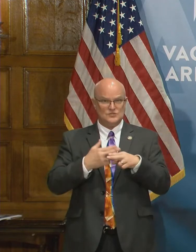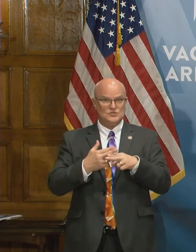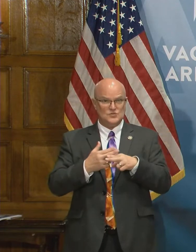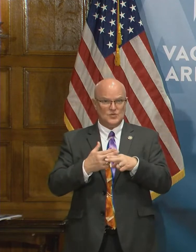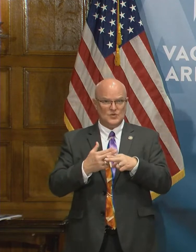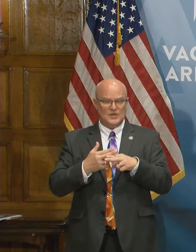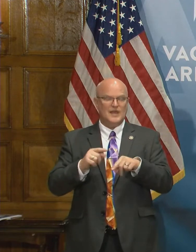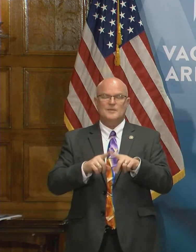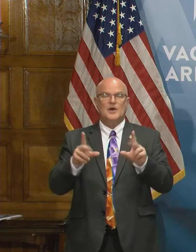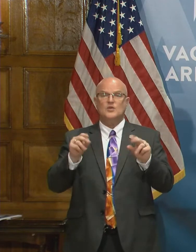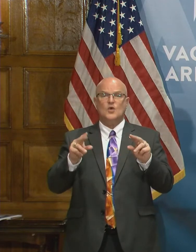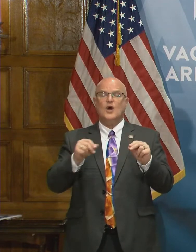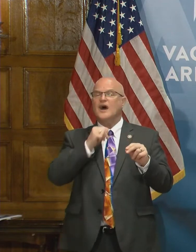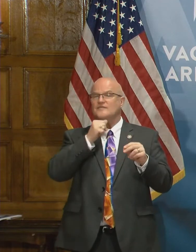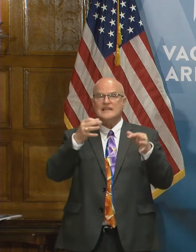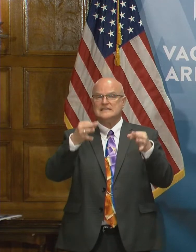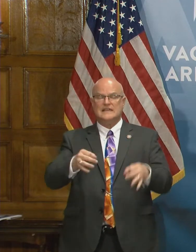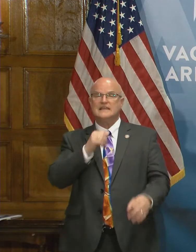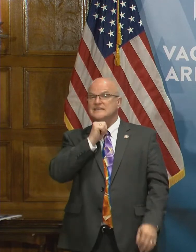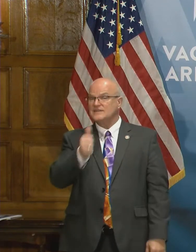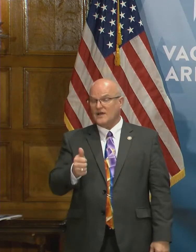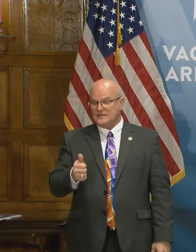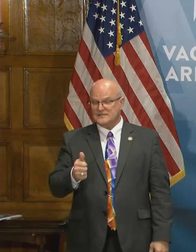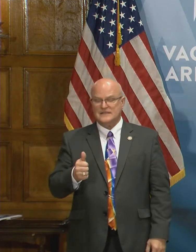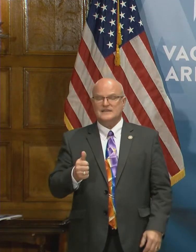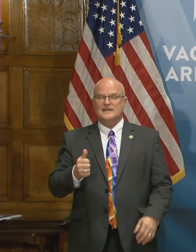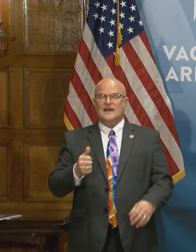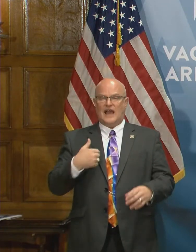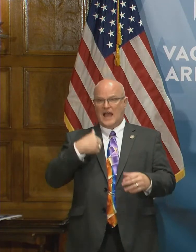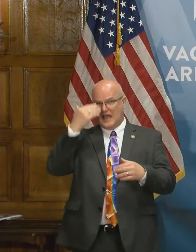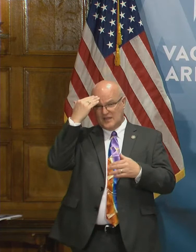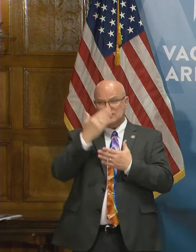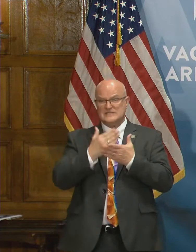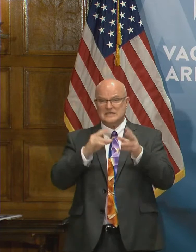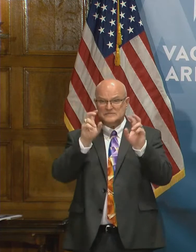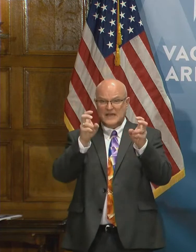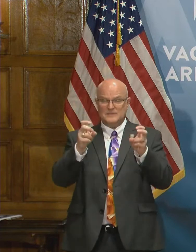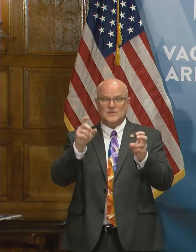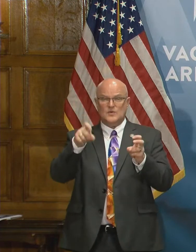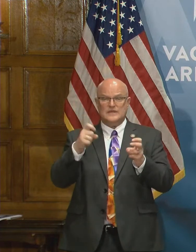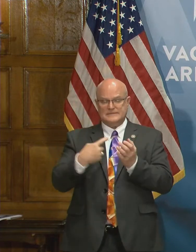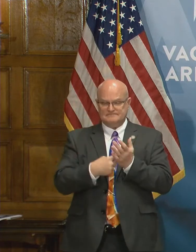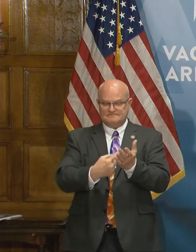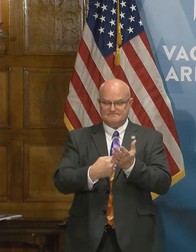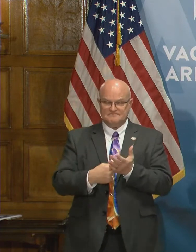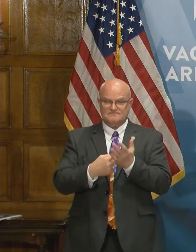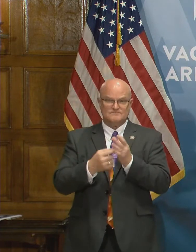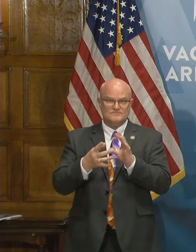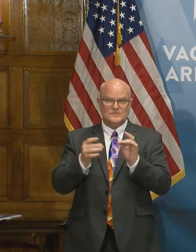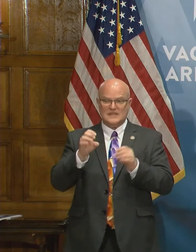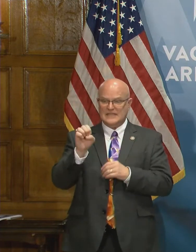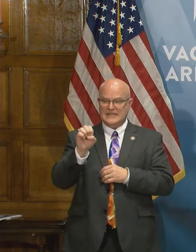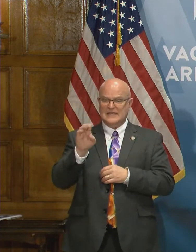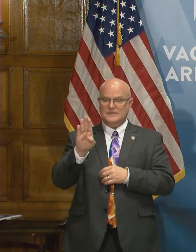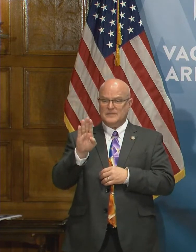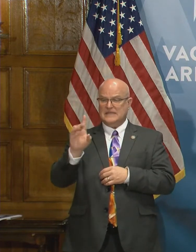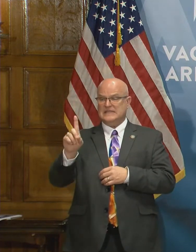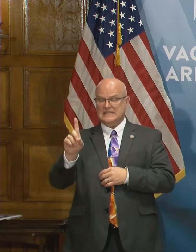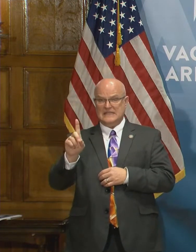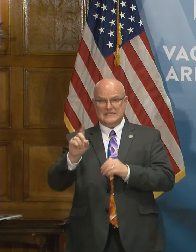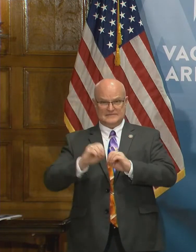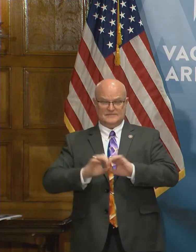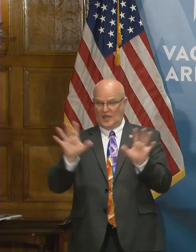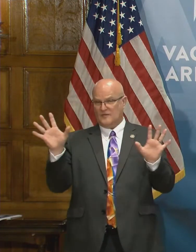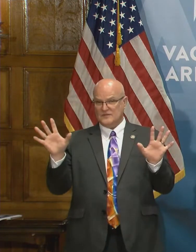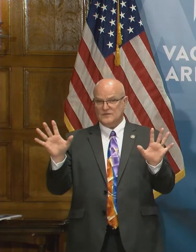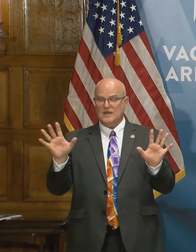Soon, but no, I have not ruled it out. I know there's some items that we need to cover, the EBD being the most obvious